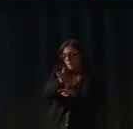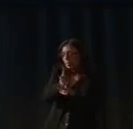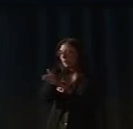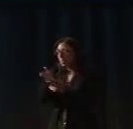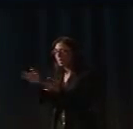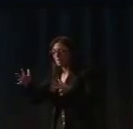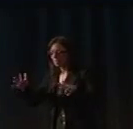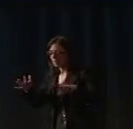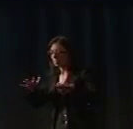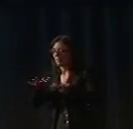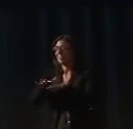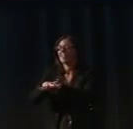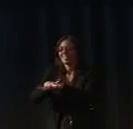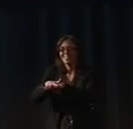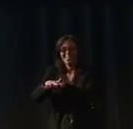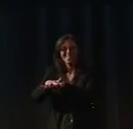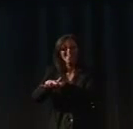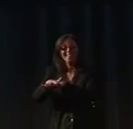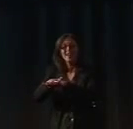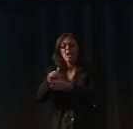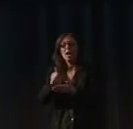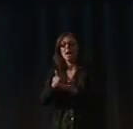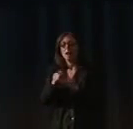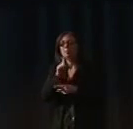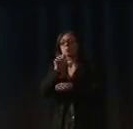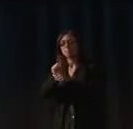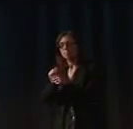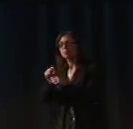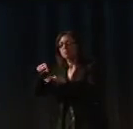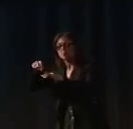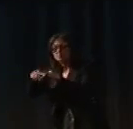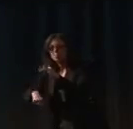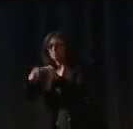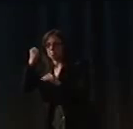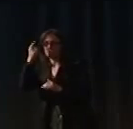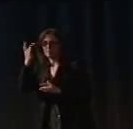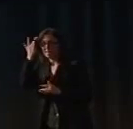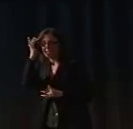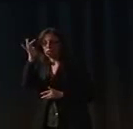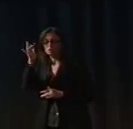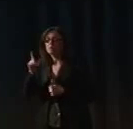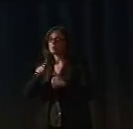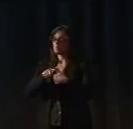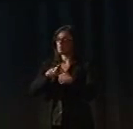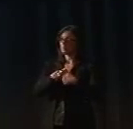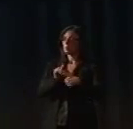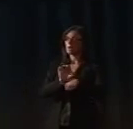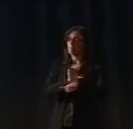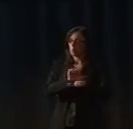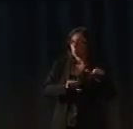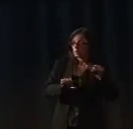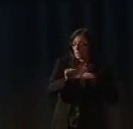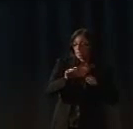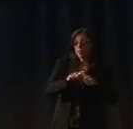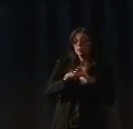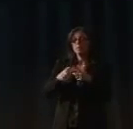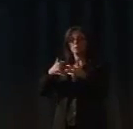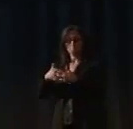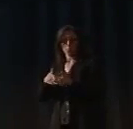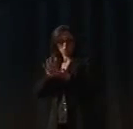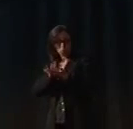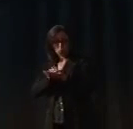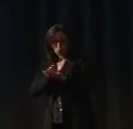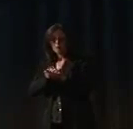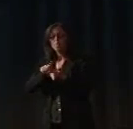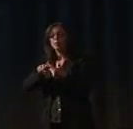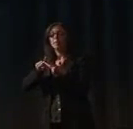understanding intelligence. One is, of course, computer science, machine learning, but then there is neuroscience